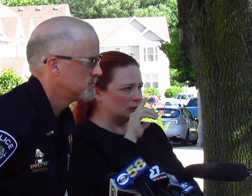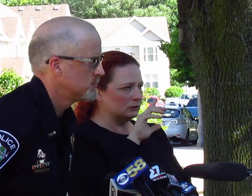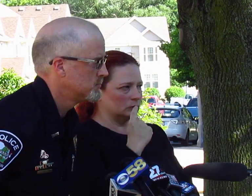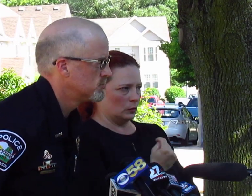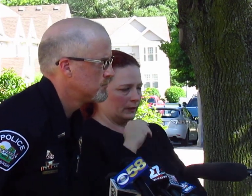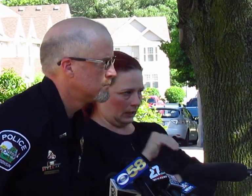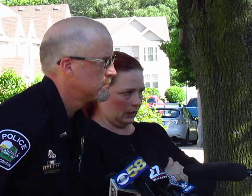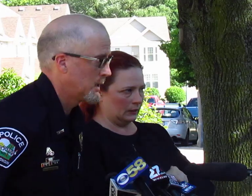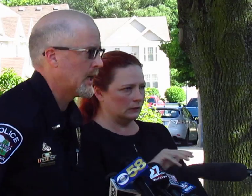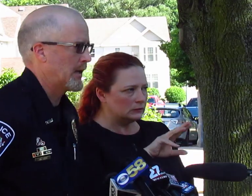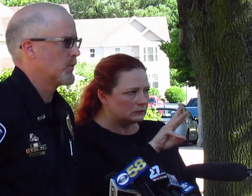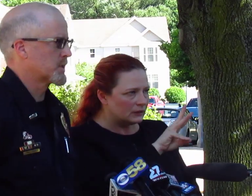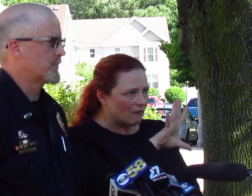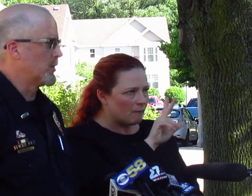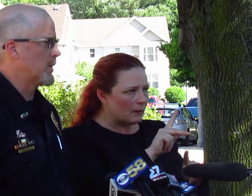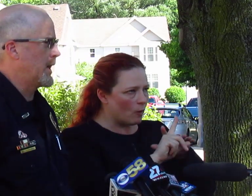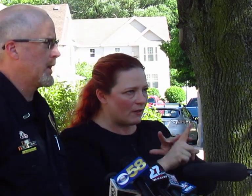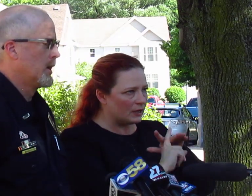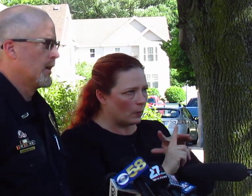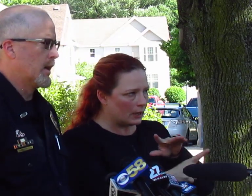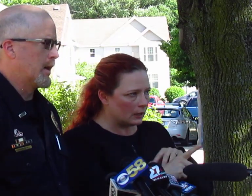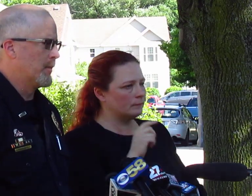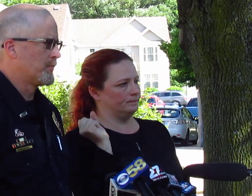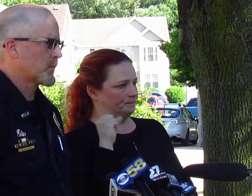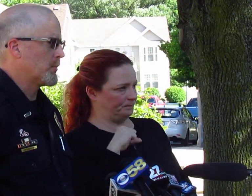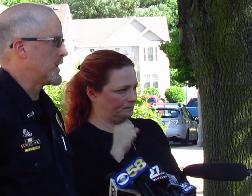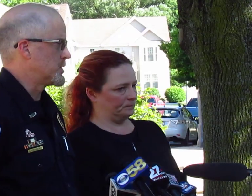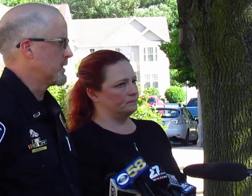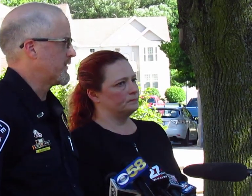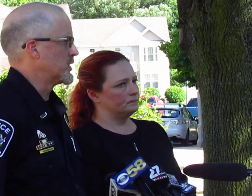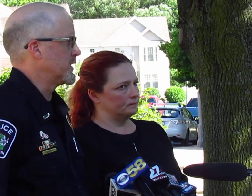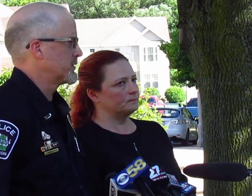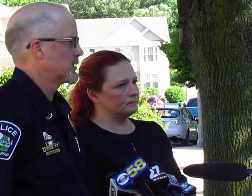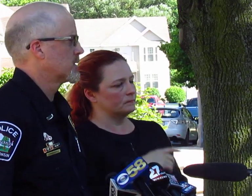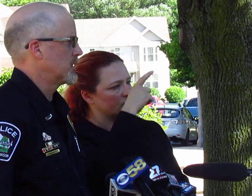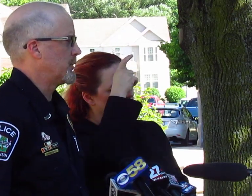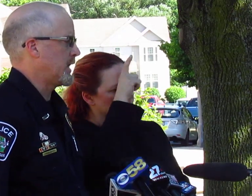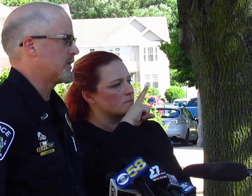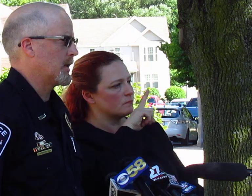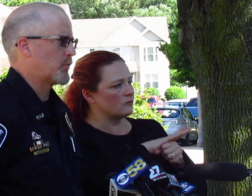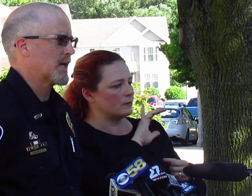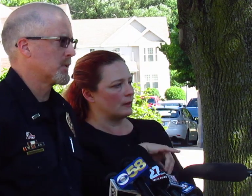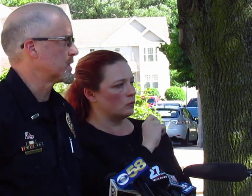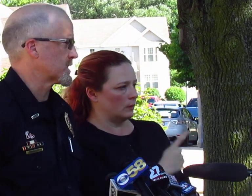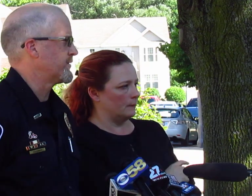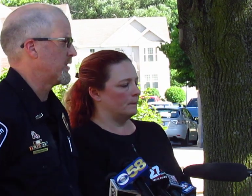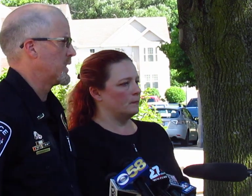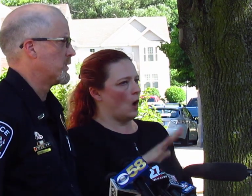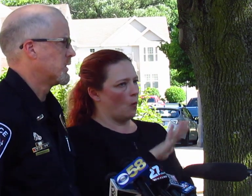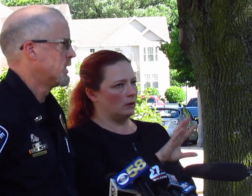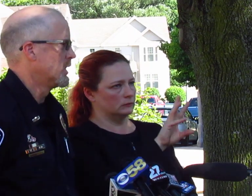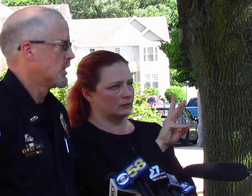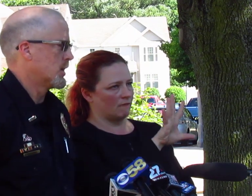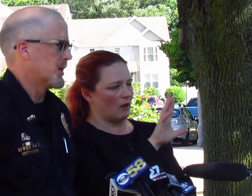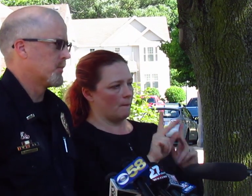confirm that? Yeah, that was confirmed by the fire chief. Yeah, approximately 65